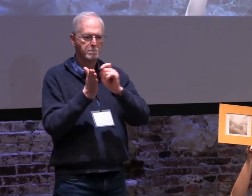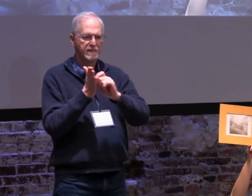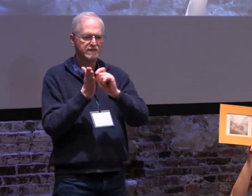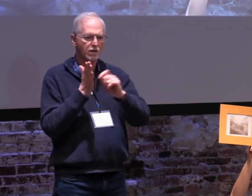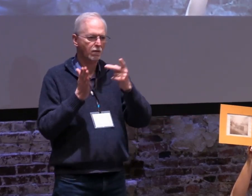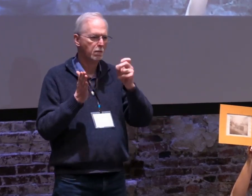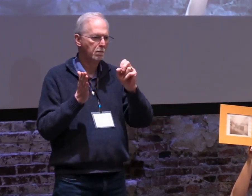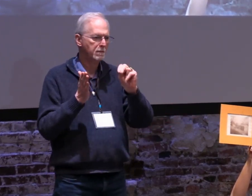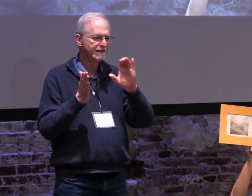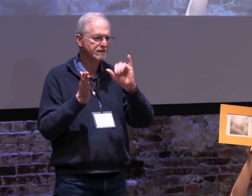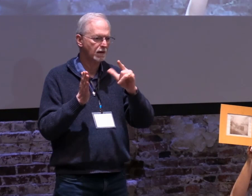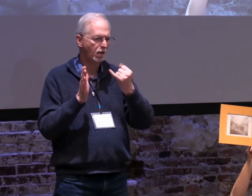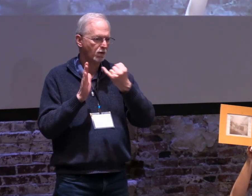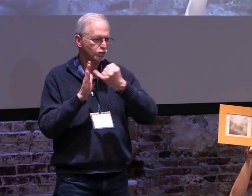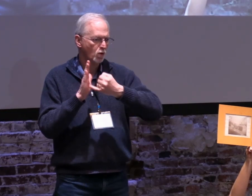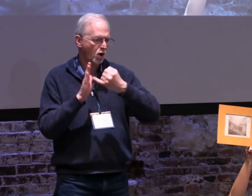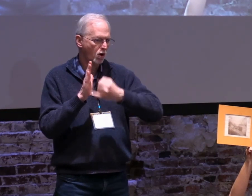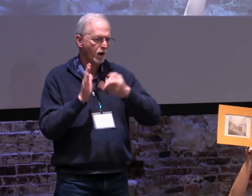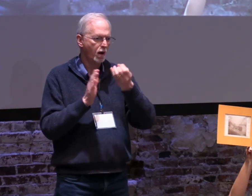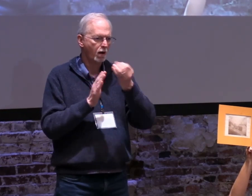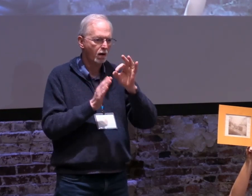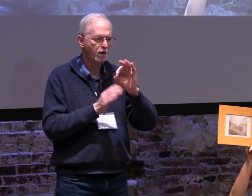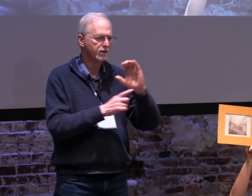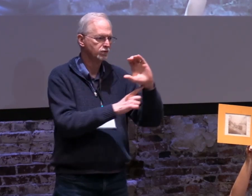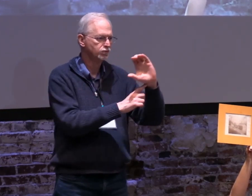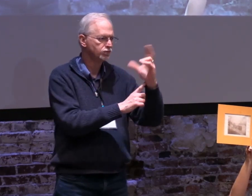My artifact is a pencil drawing